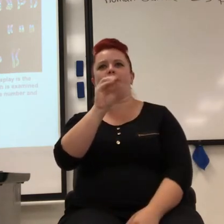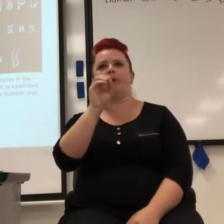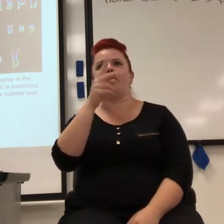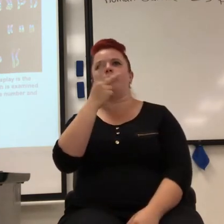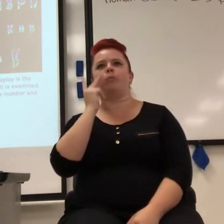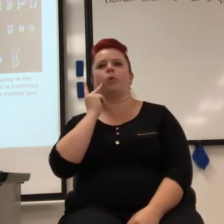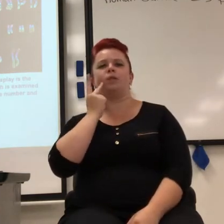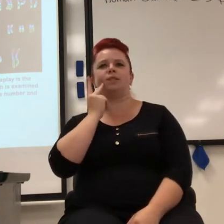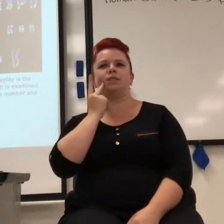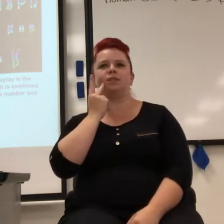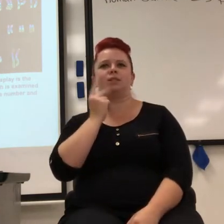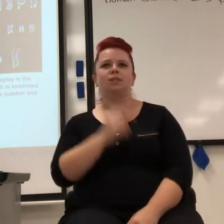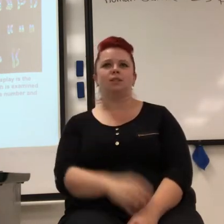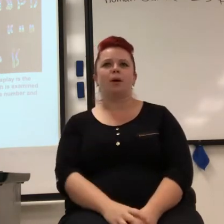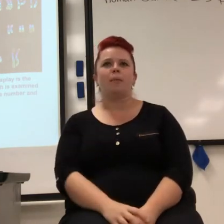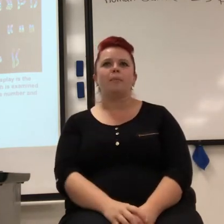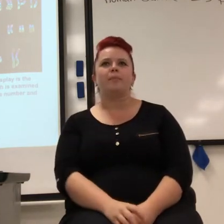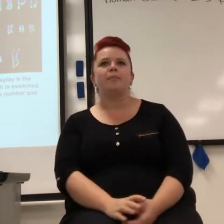And